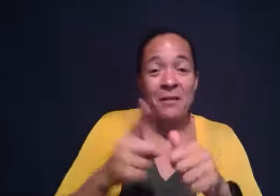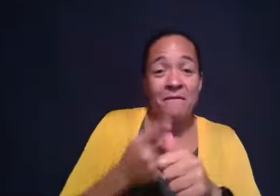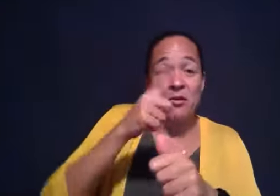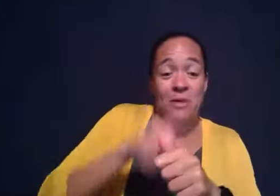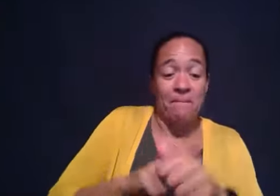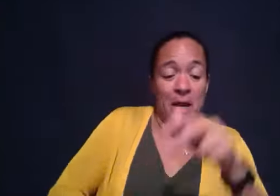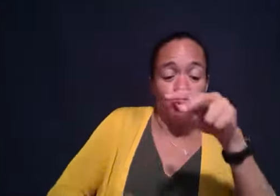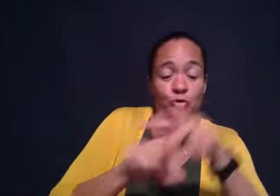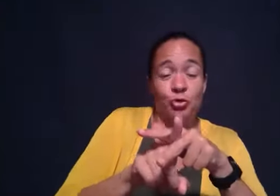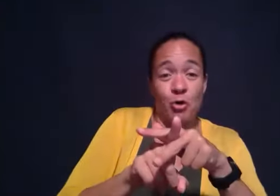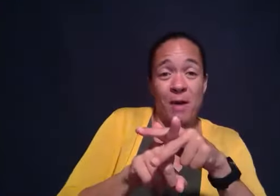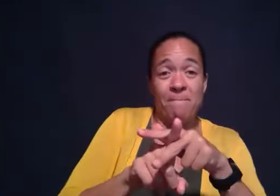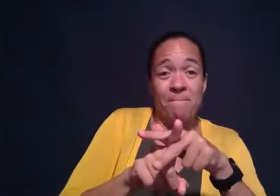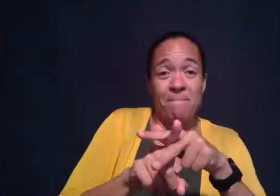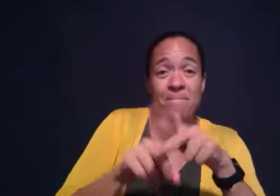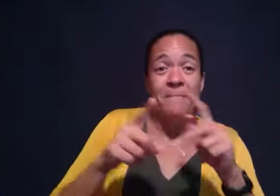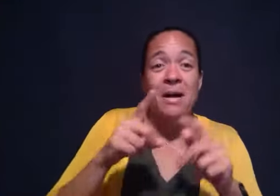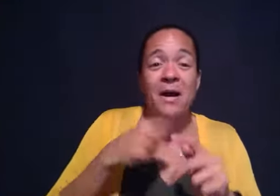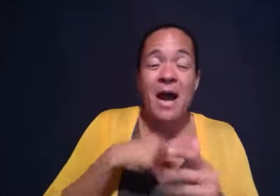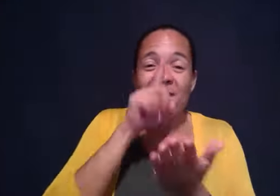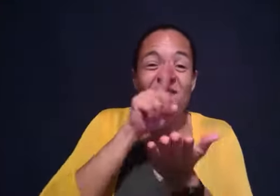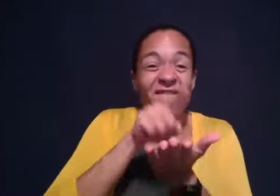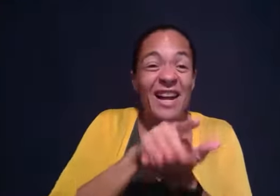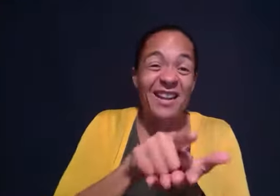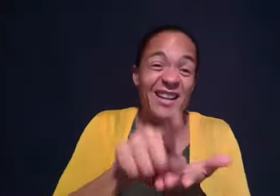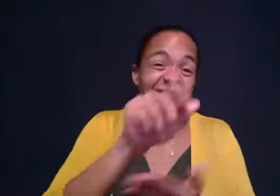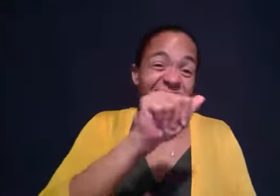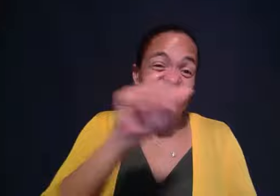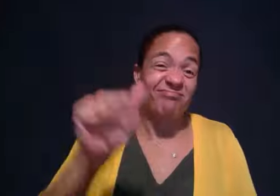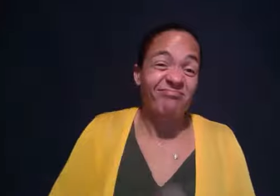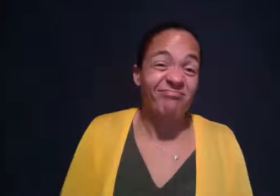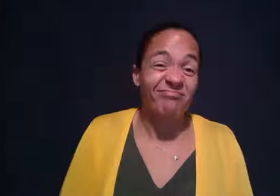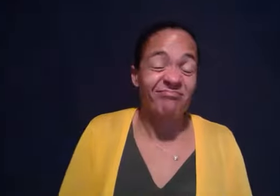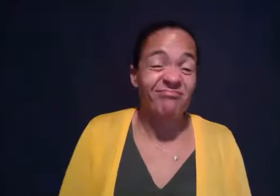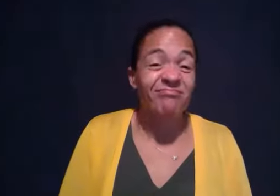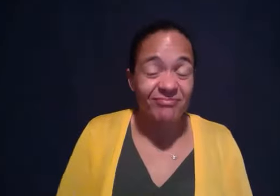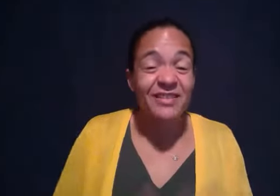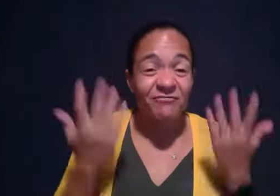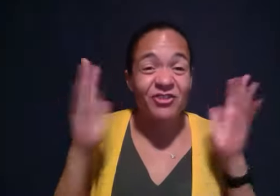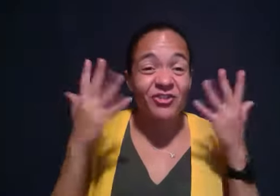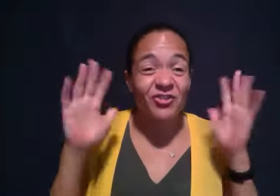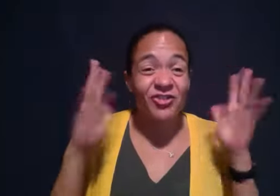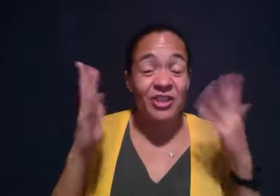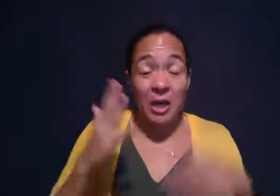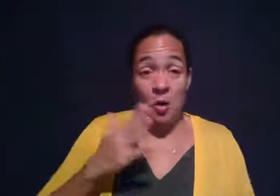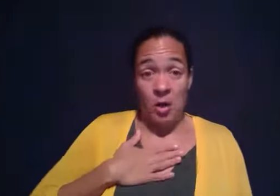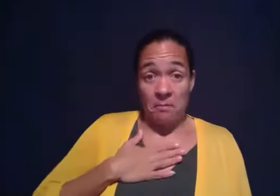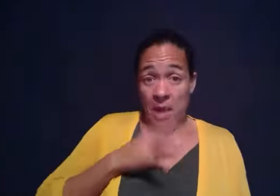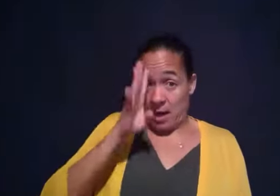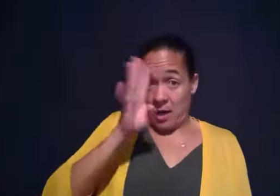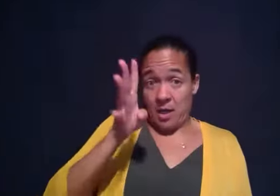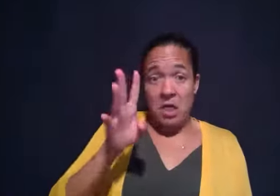Anonymous, I fell in love with you. It was not my bright idea, and I can remember sitting in that